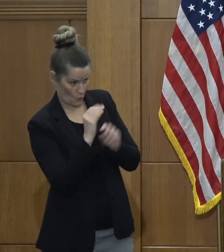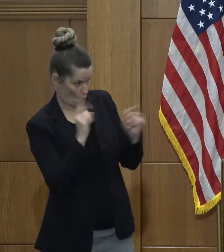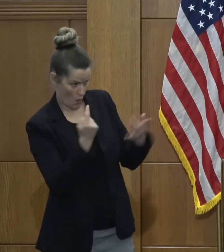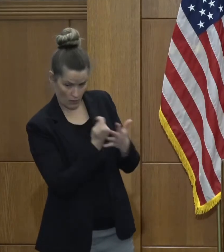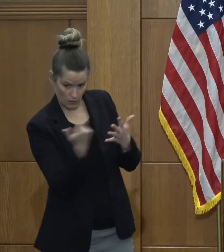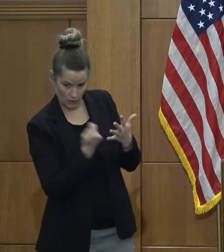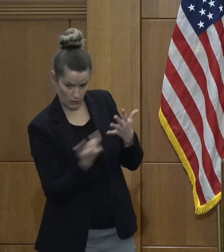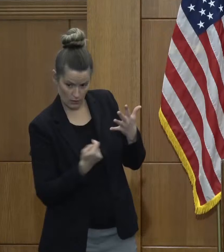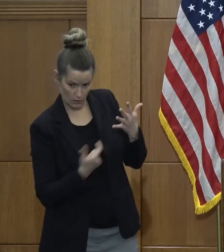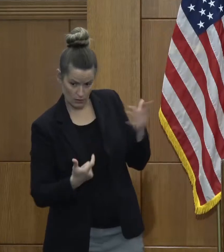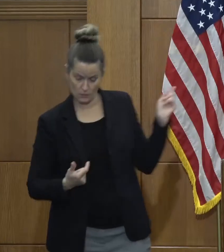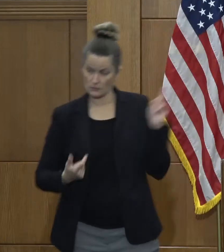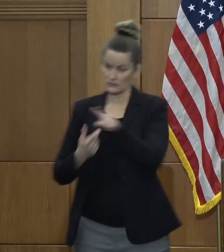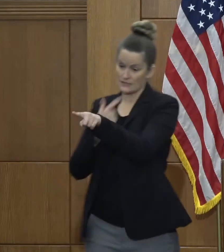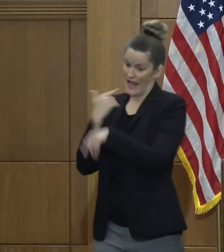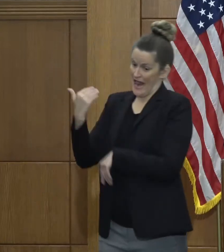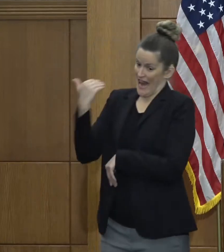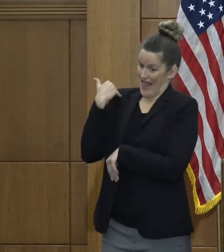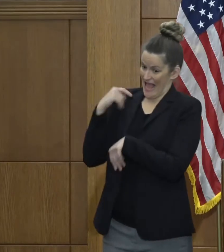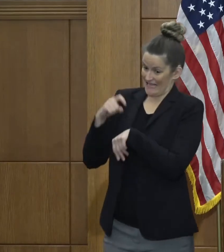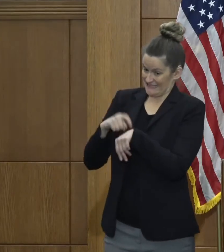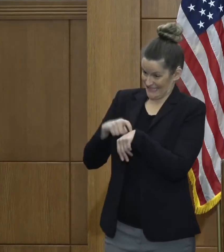sent to registrars was October 14th.